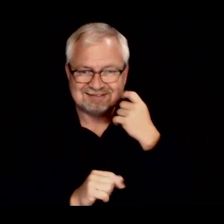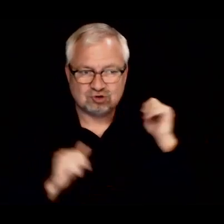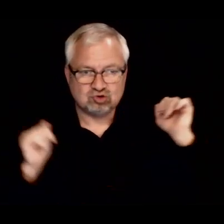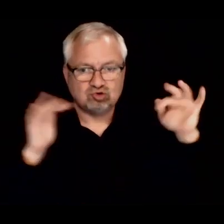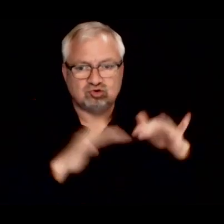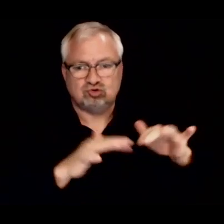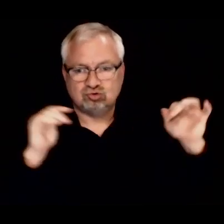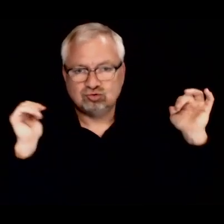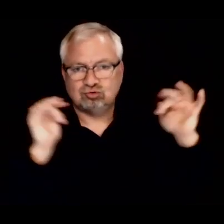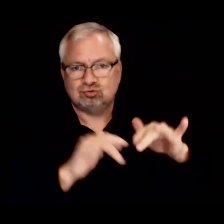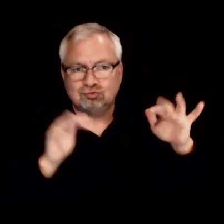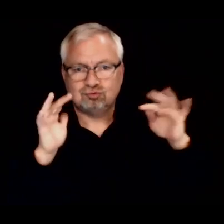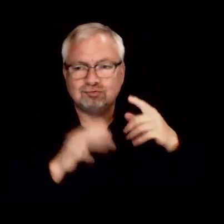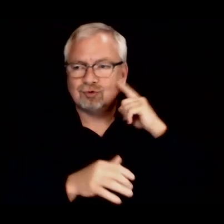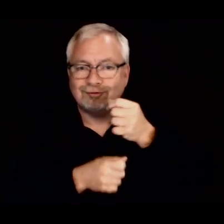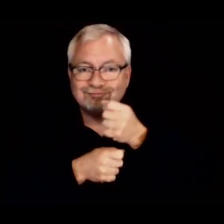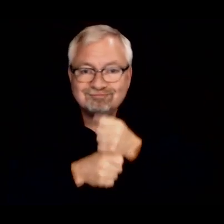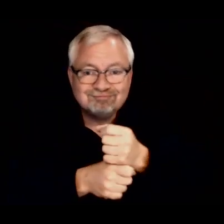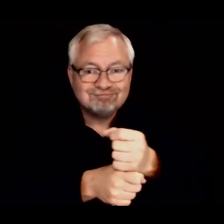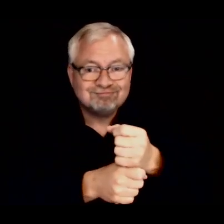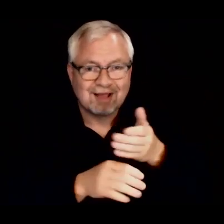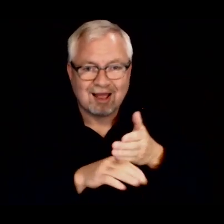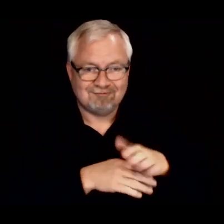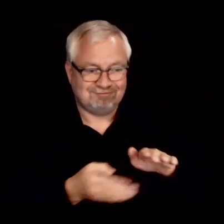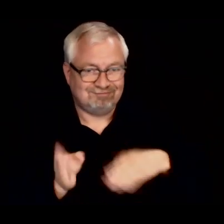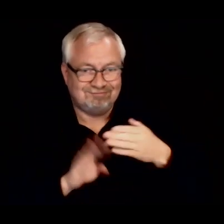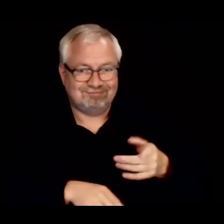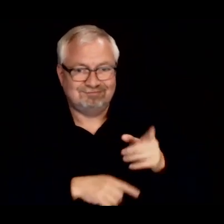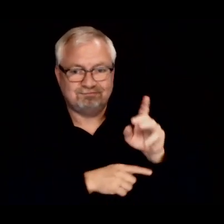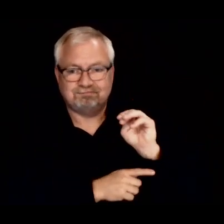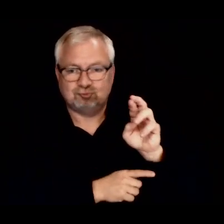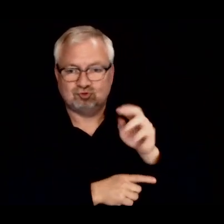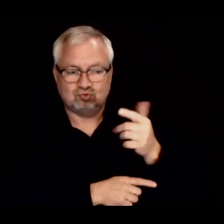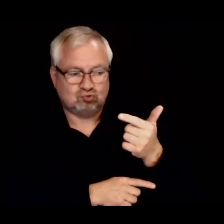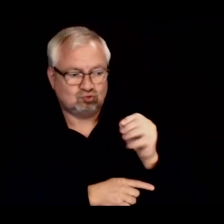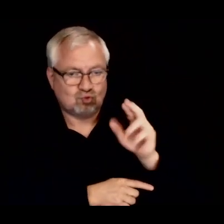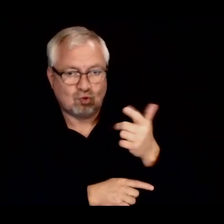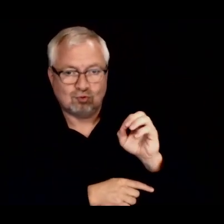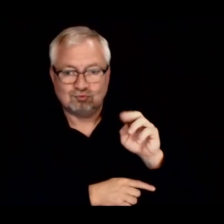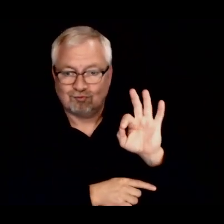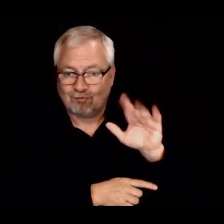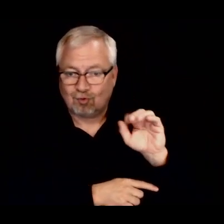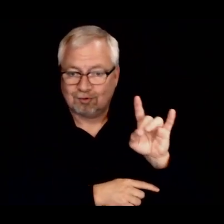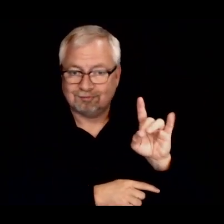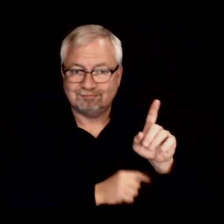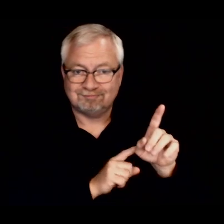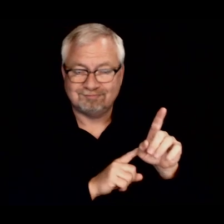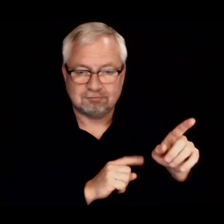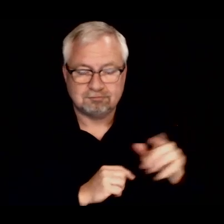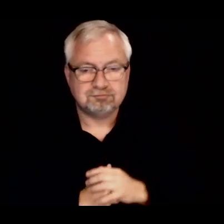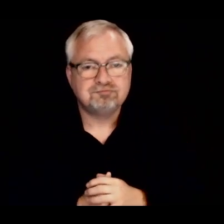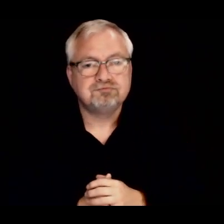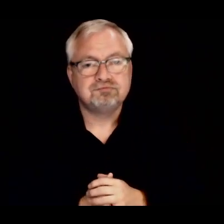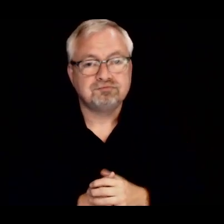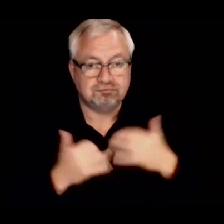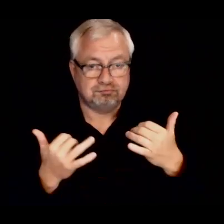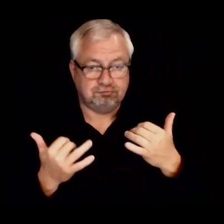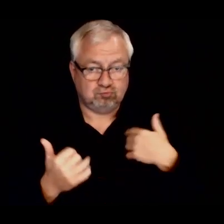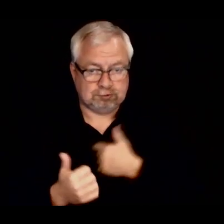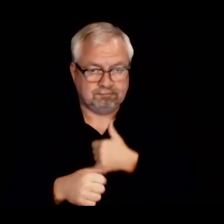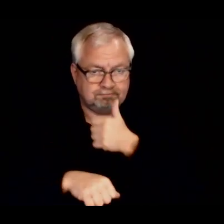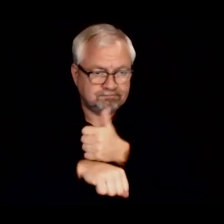following the death of Mr. Floyd, we have been working with local partners to set up community testing sites for Tuesday and Wednesday of this